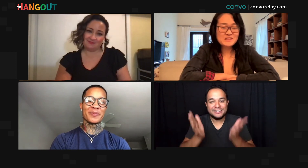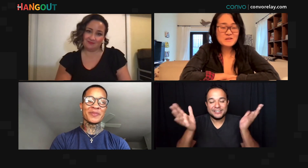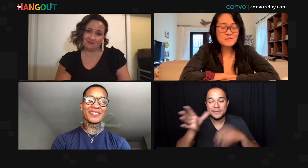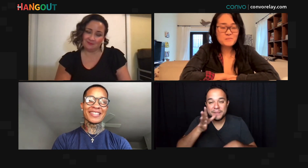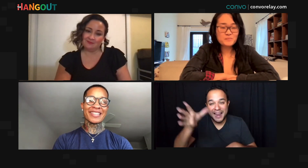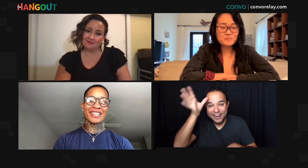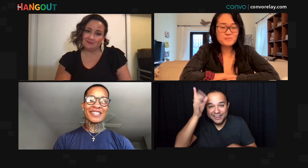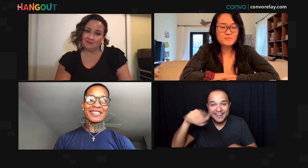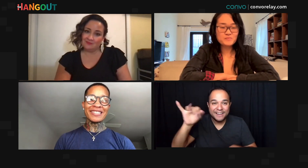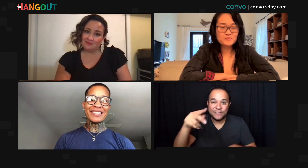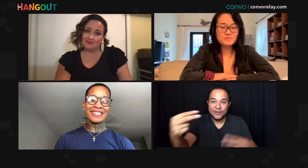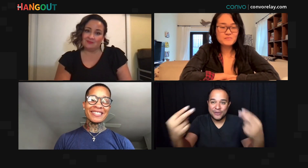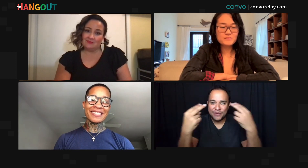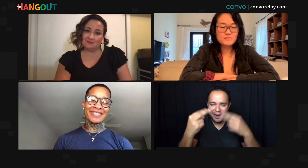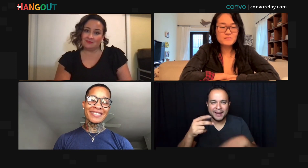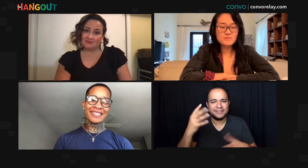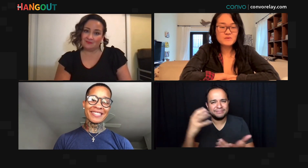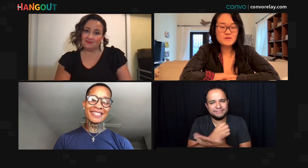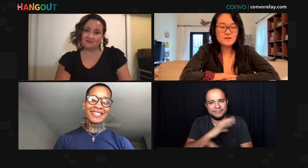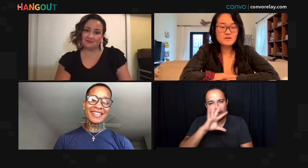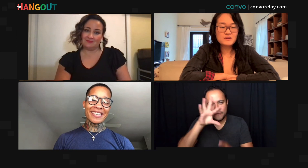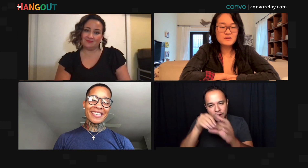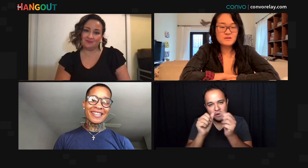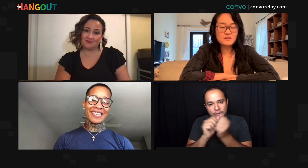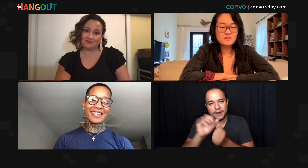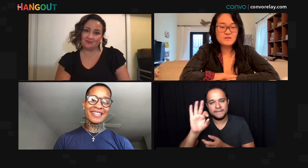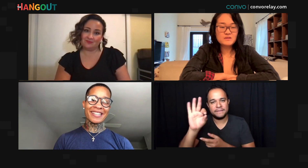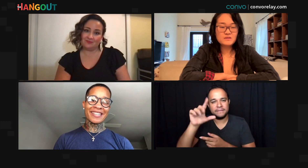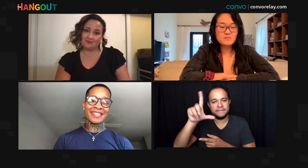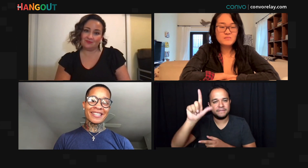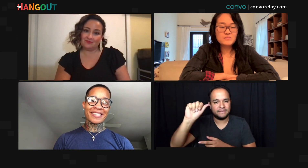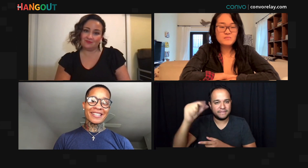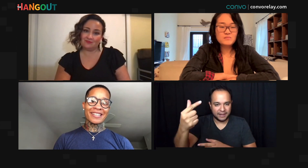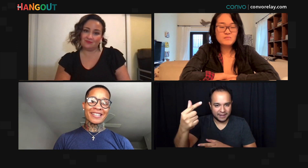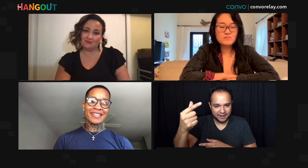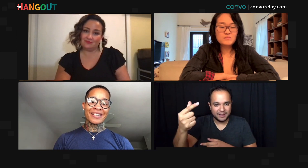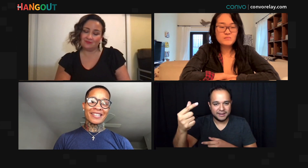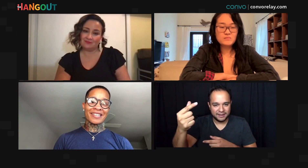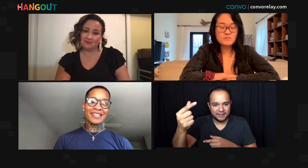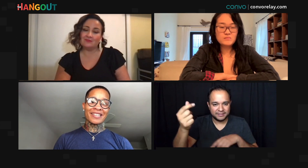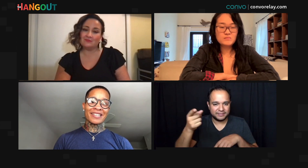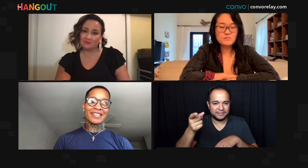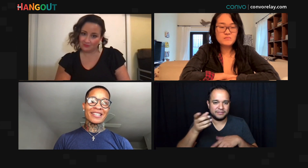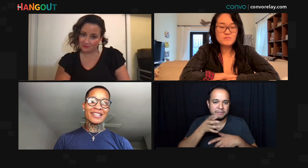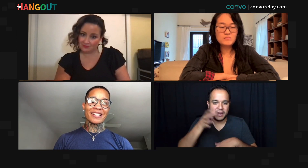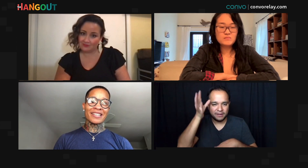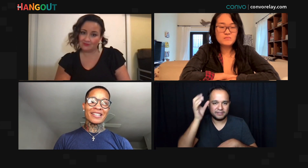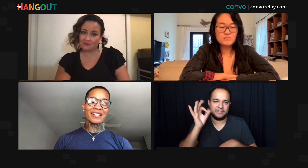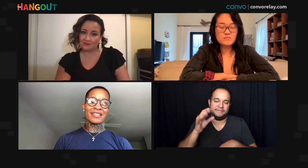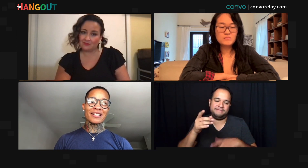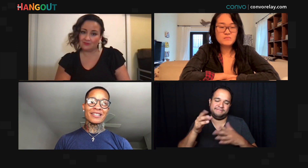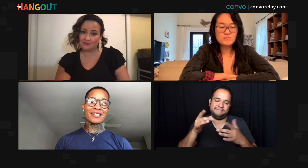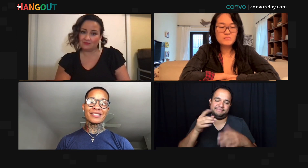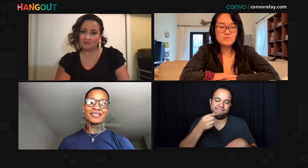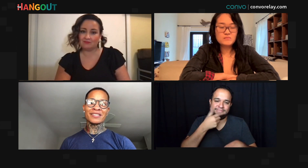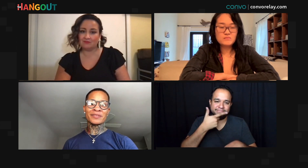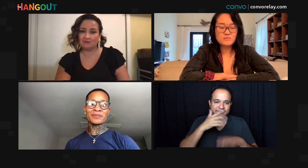This is Jojo. I also want to encourage parents, if you're watching, please get involved with PFLAG,